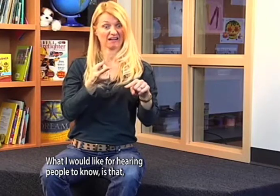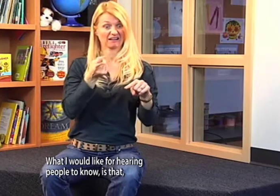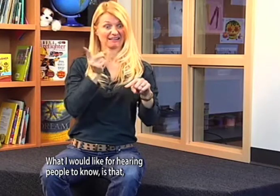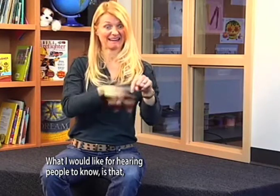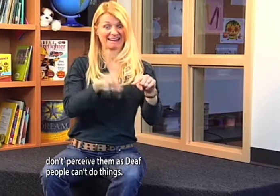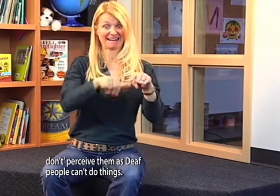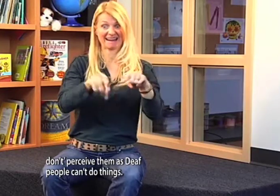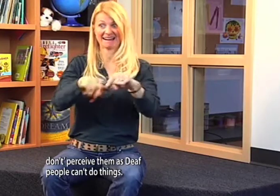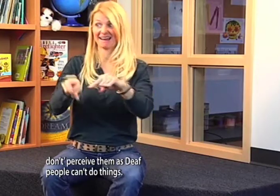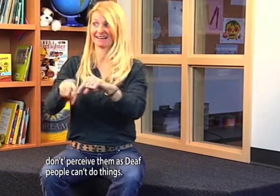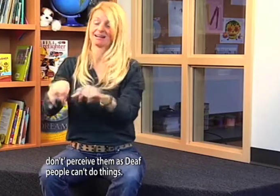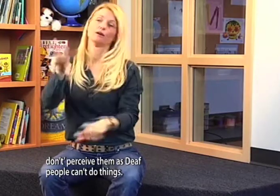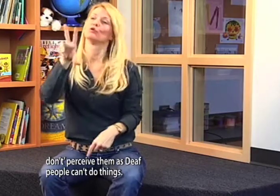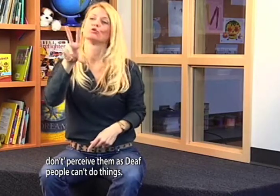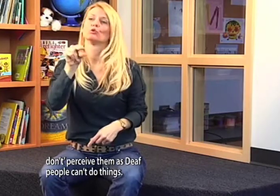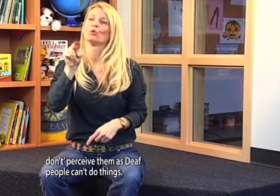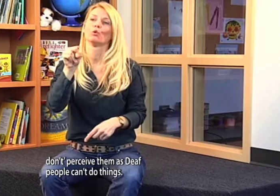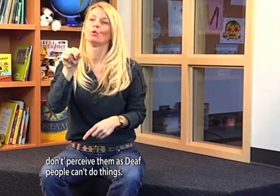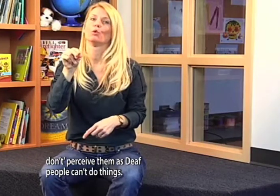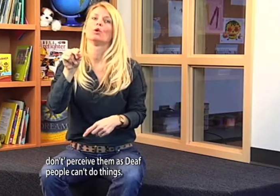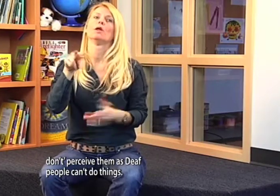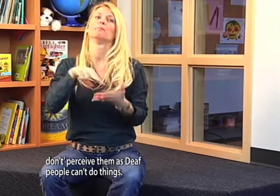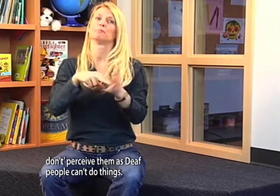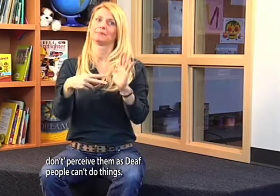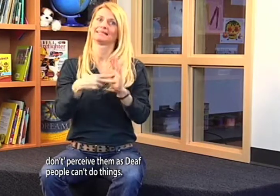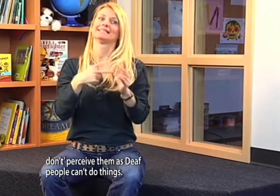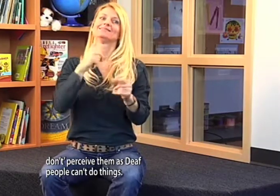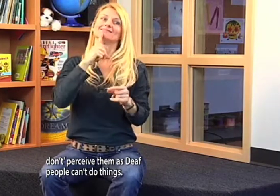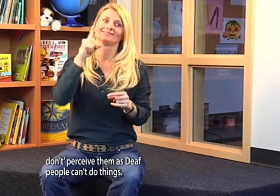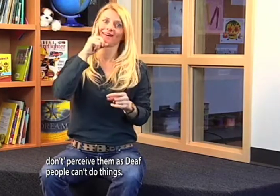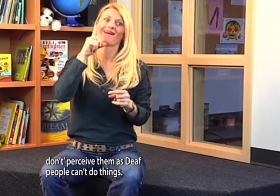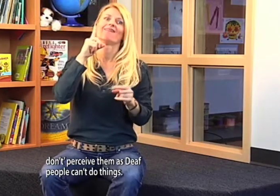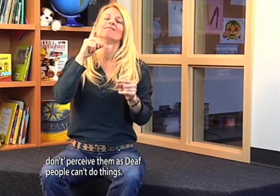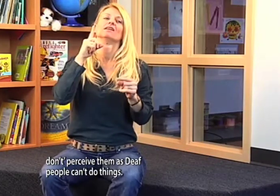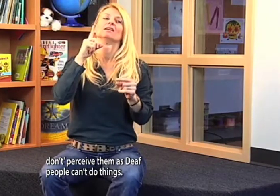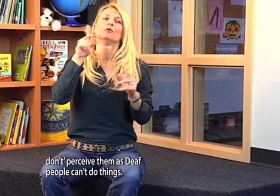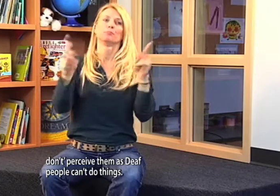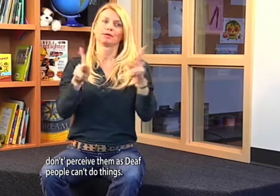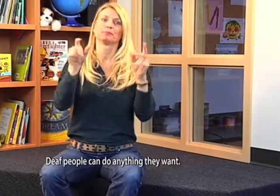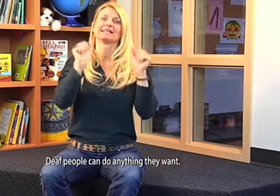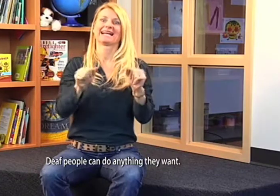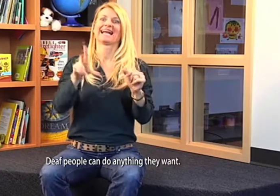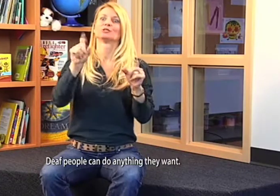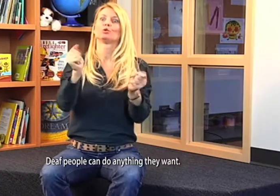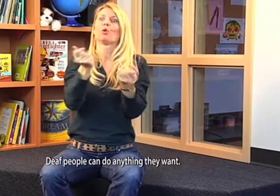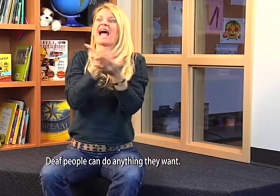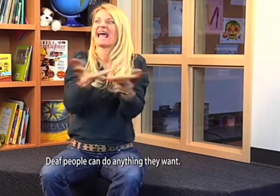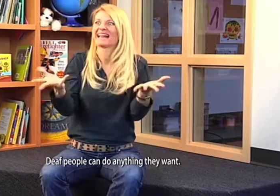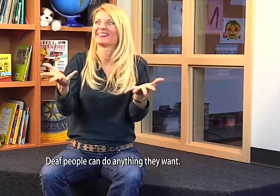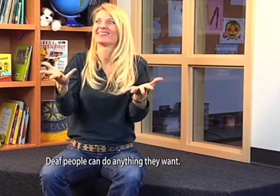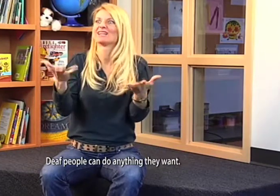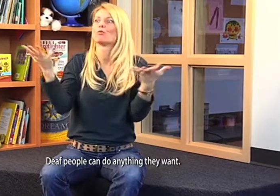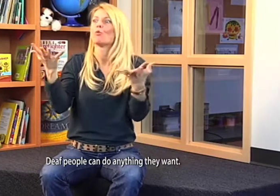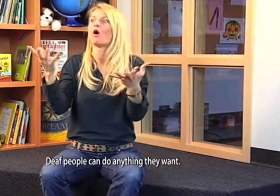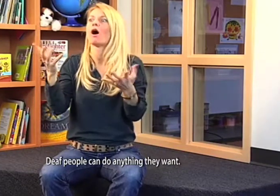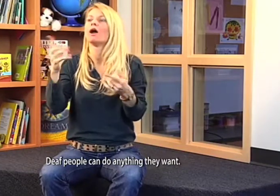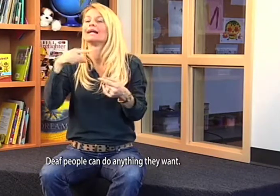is that don't perceive them as deaf people can't do things. Deaf people can do anything they want. They can